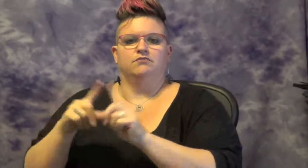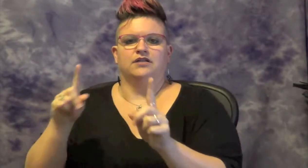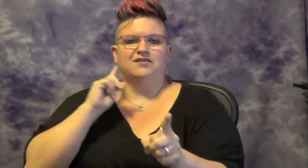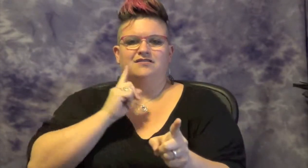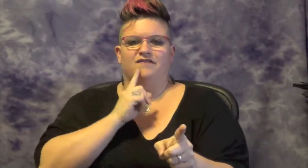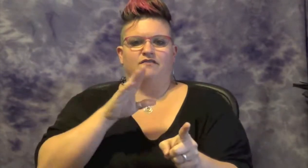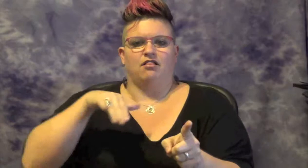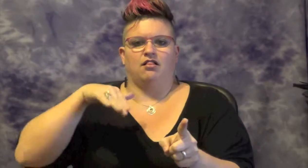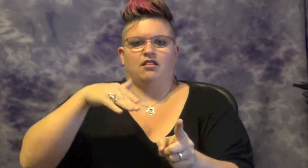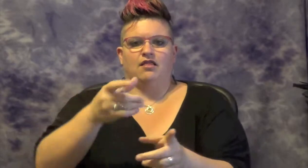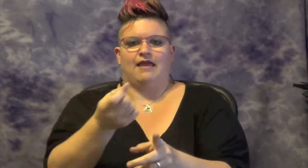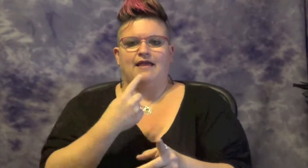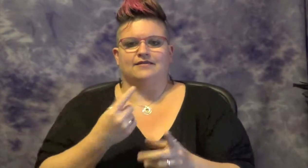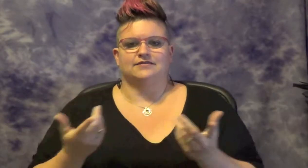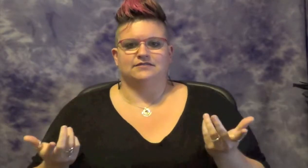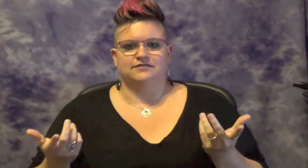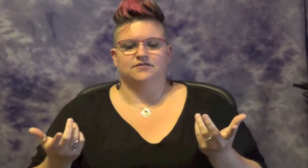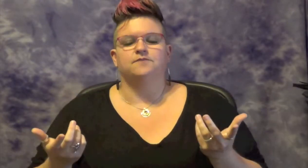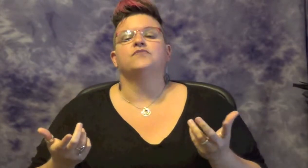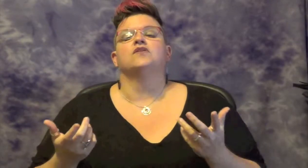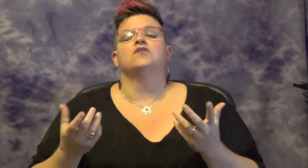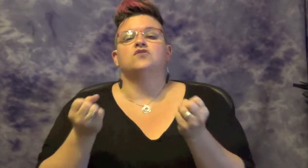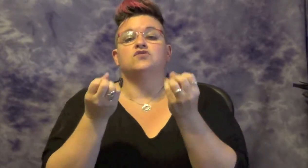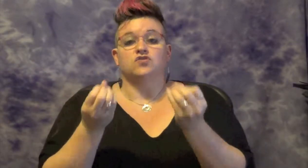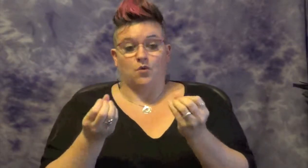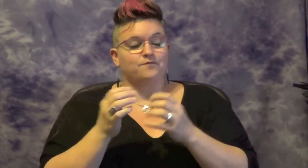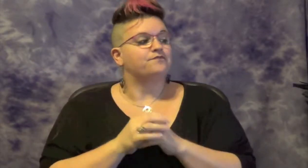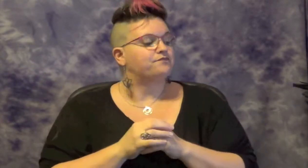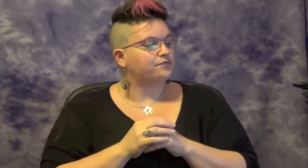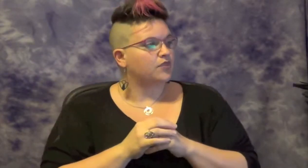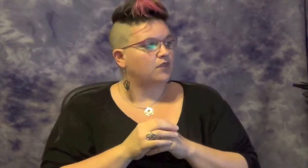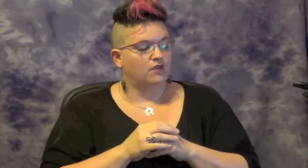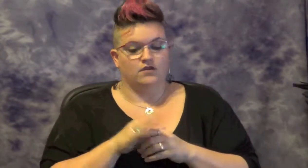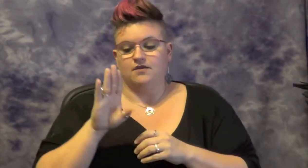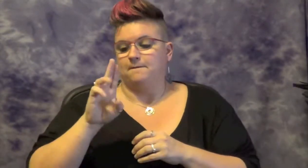for deaf people, even when deaf people have not asked them to do so.